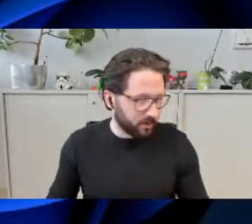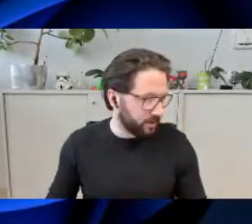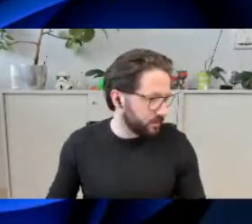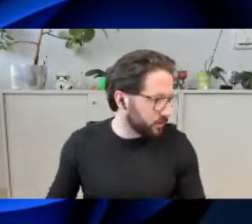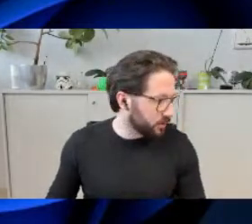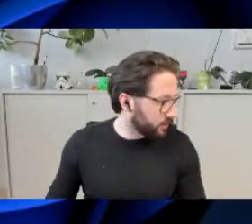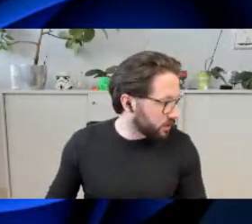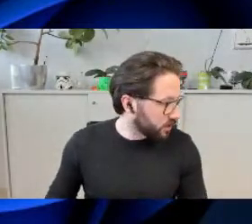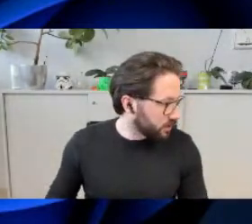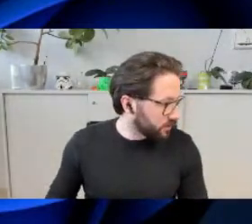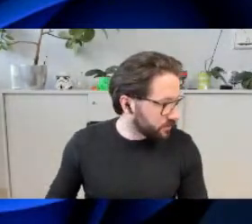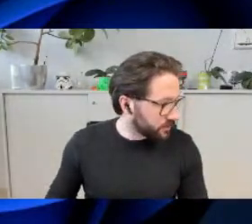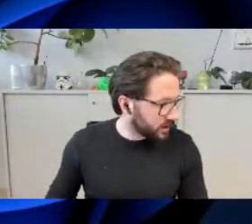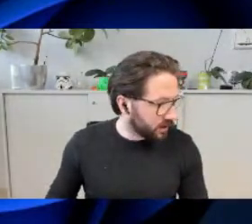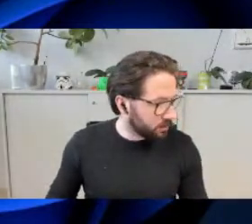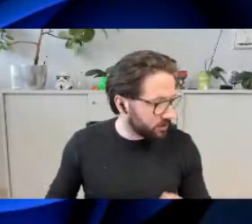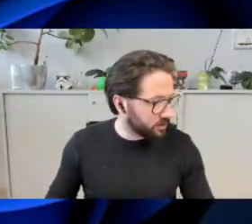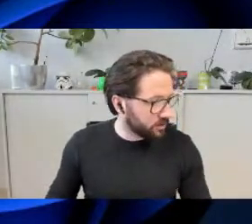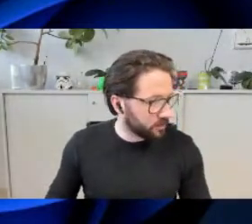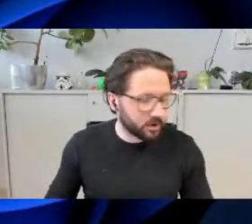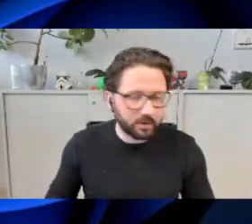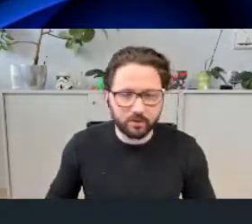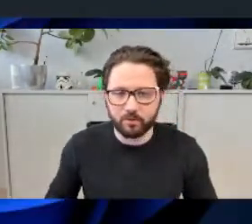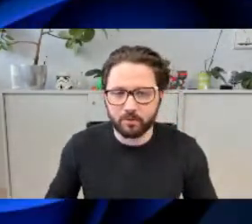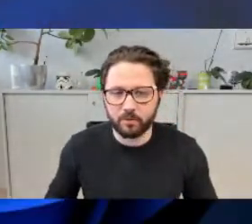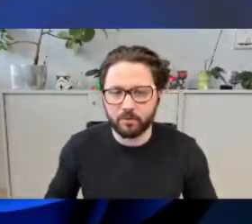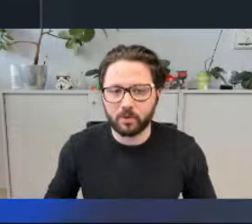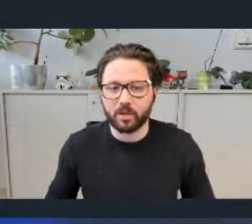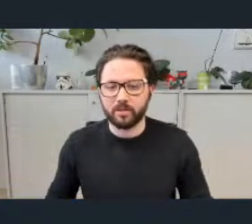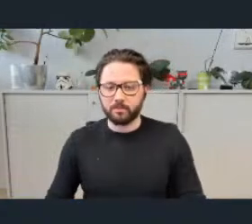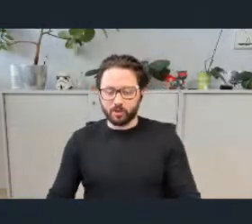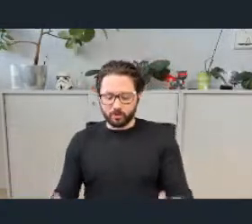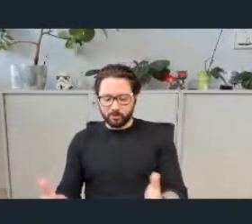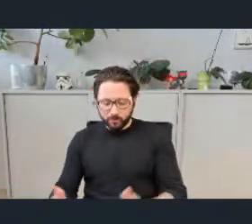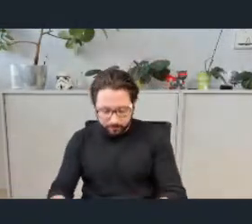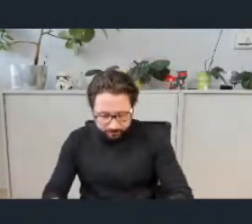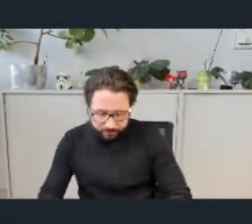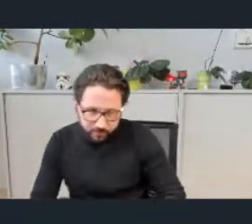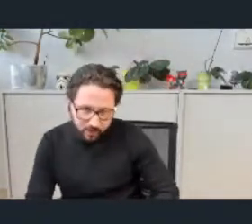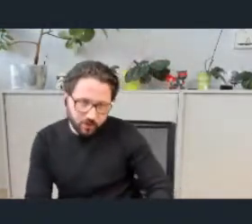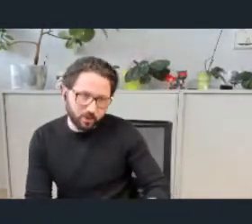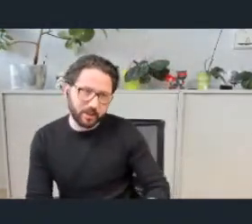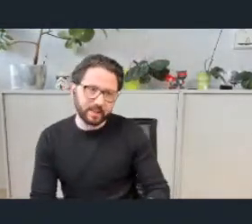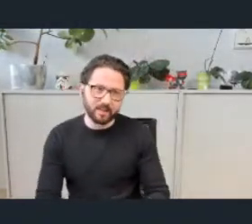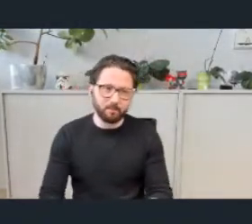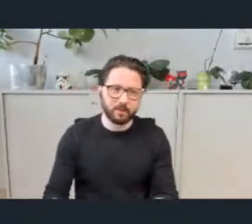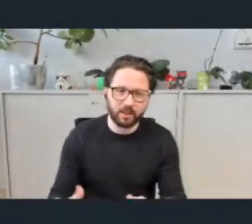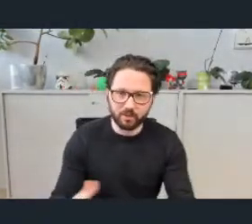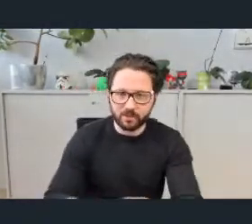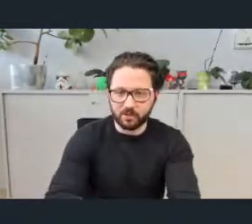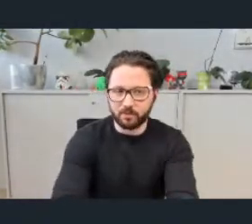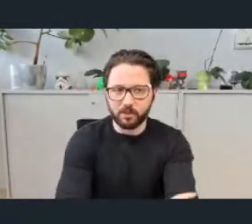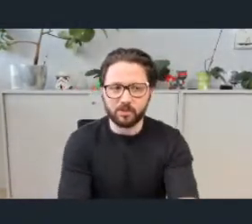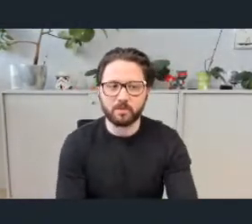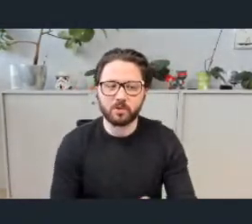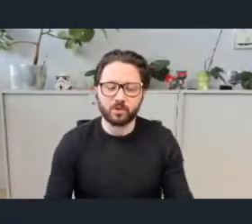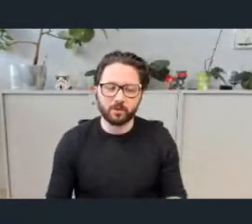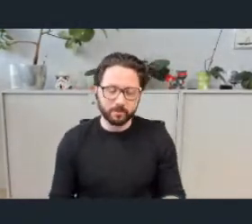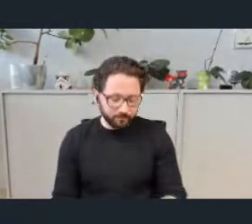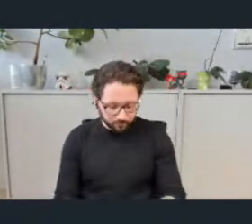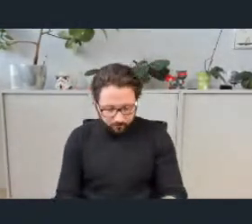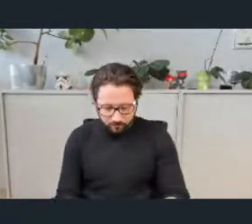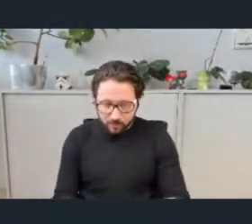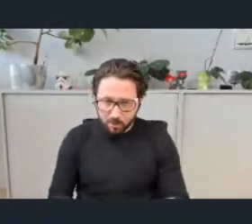own software. I will show you an example how this software